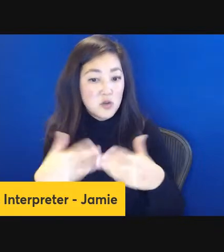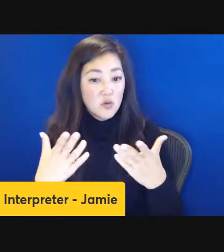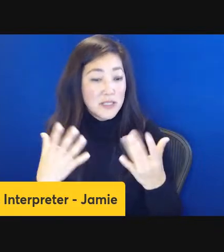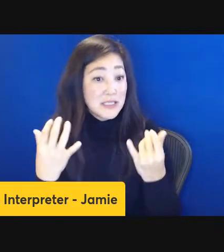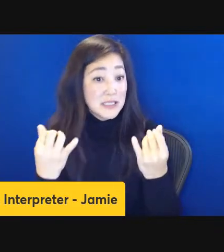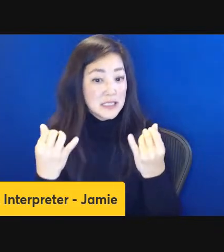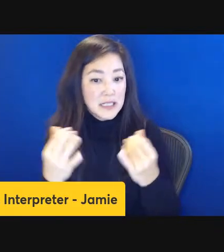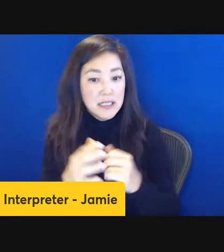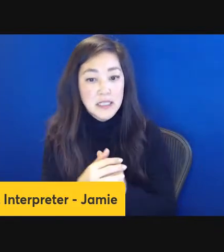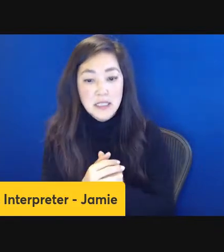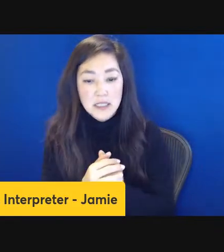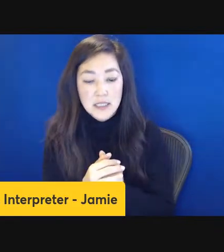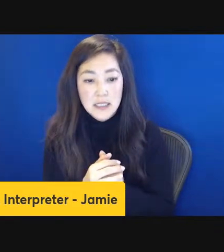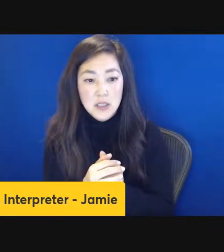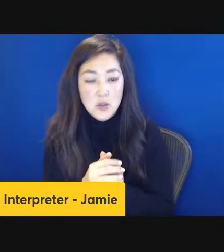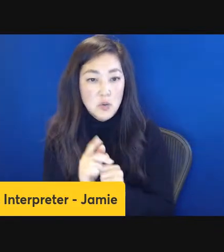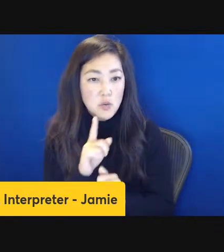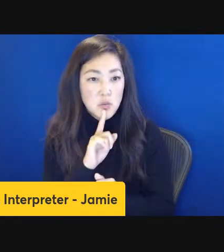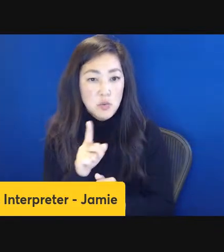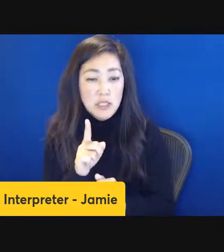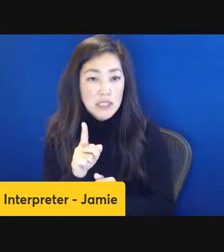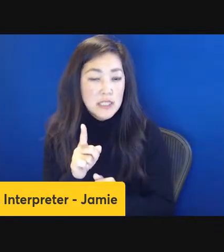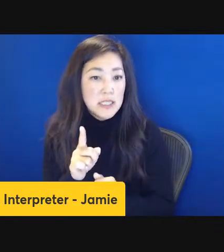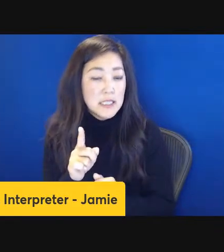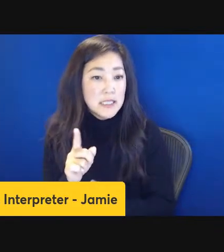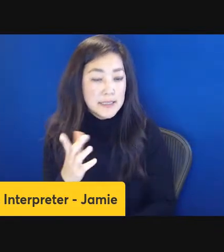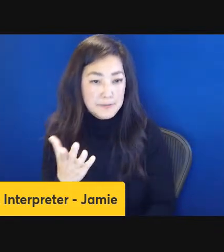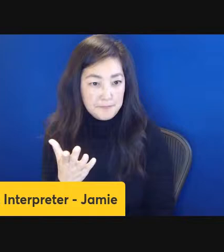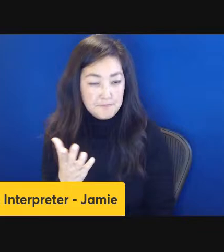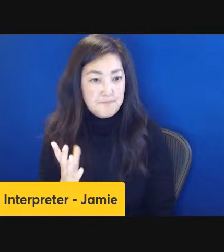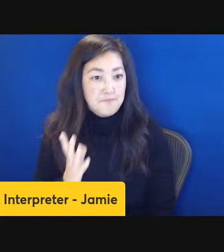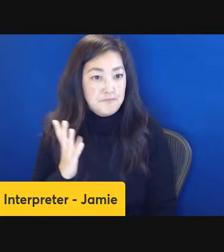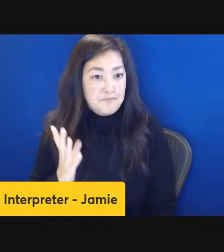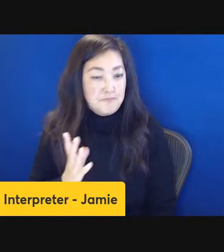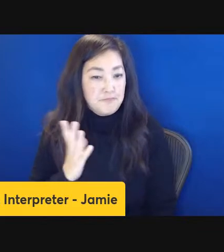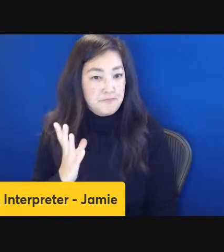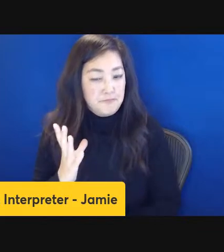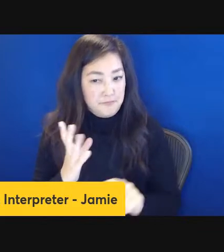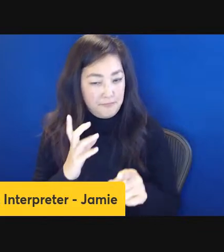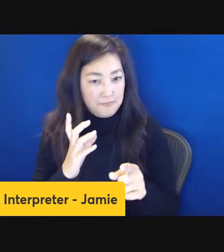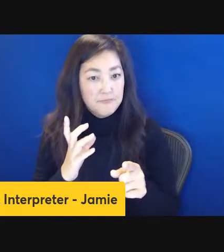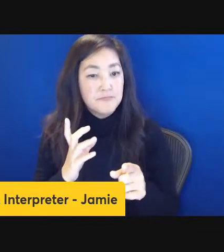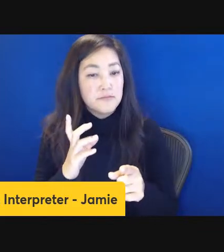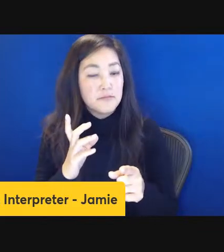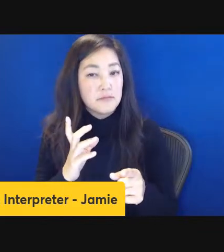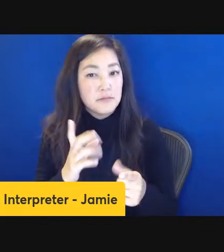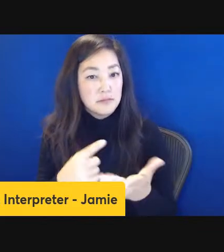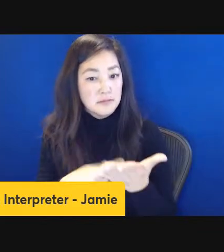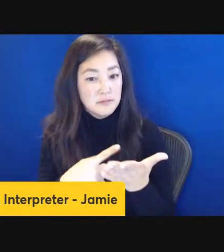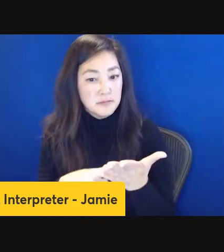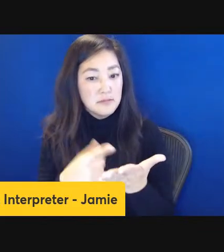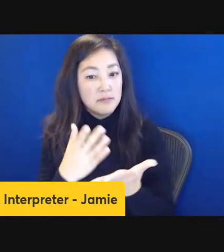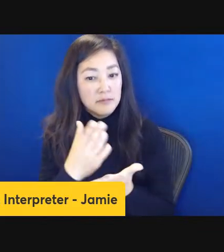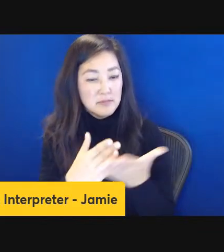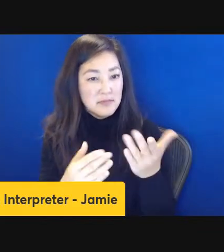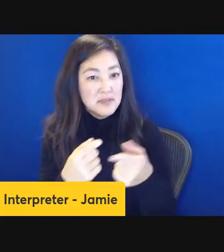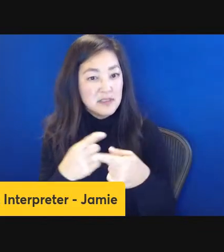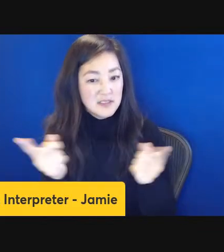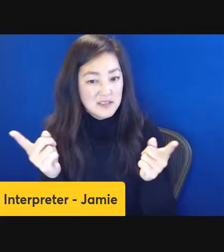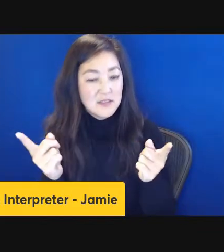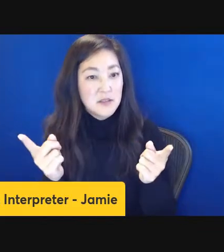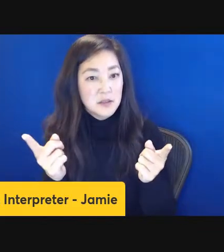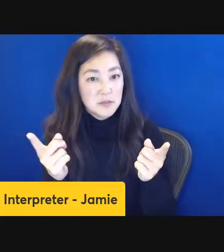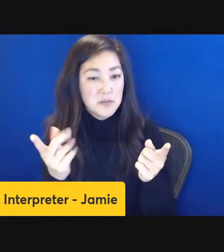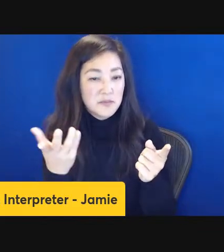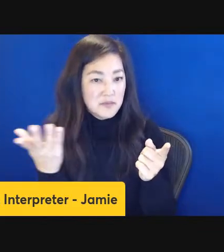to really very formally acknowledge and endorse some of the issues that Dr. Simpson brought up. I'm